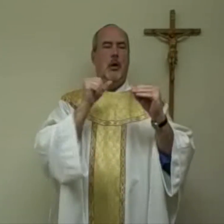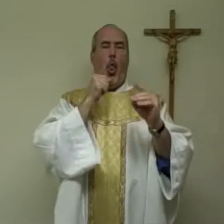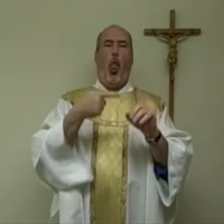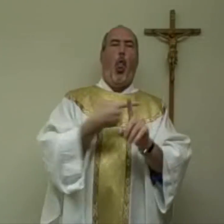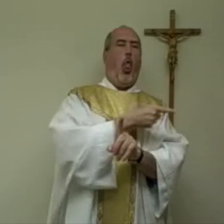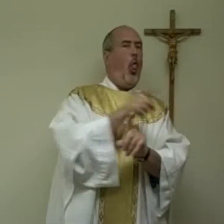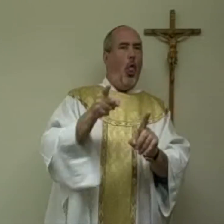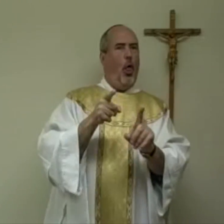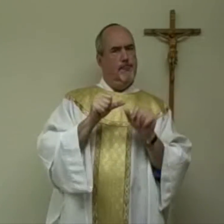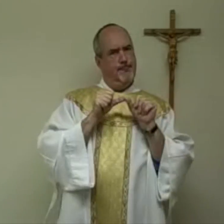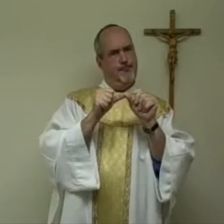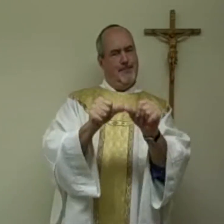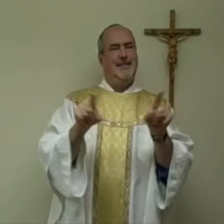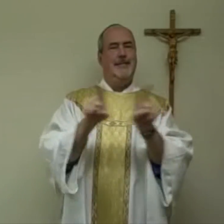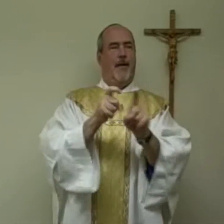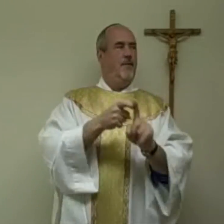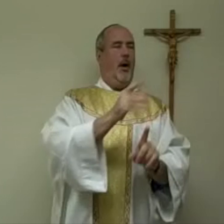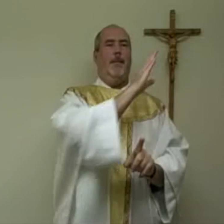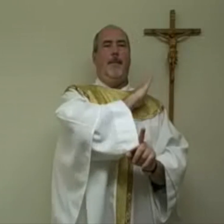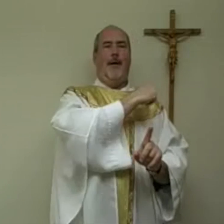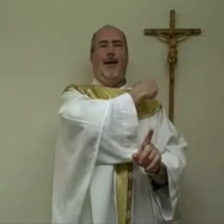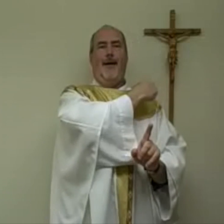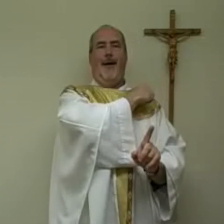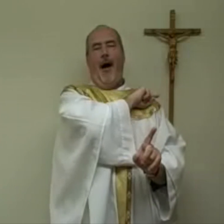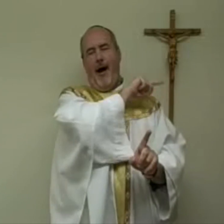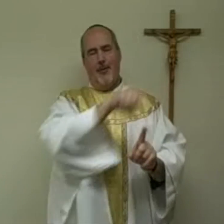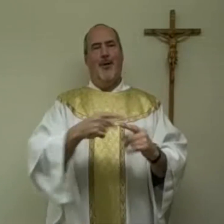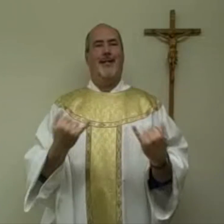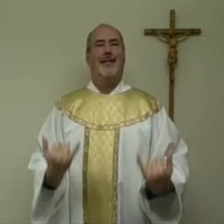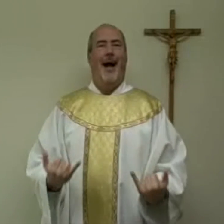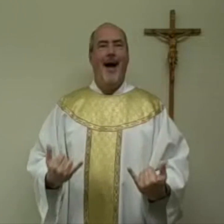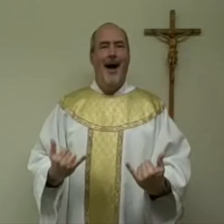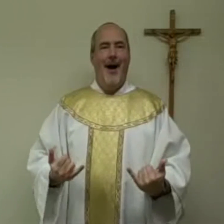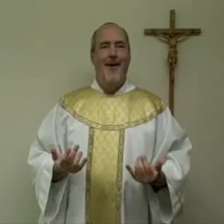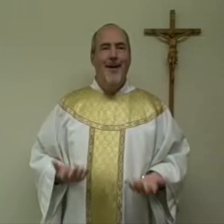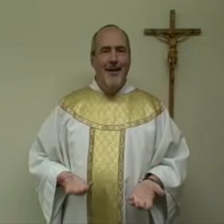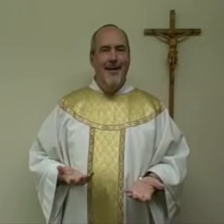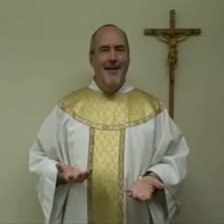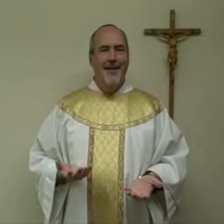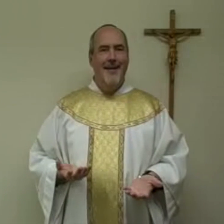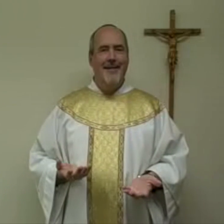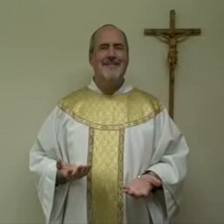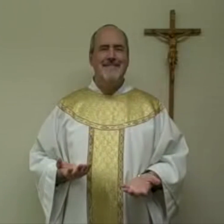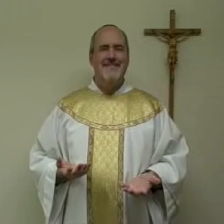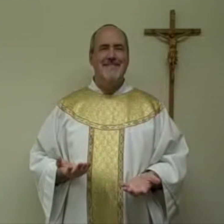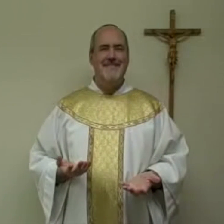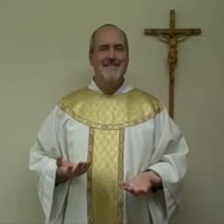together to make sure that we stay true to Jesus' teachings, right from day one to today.